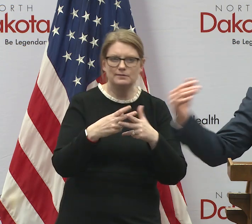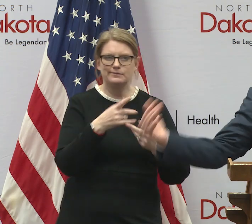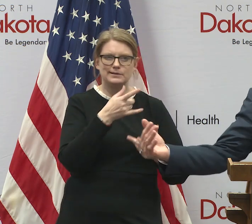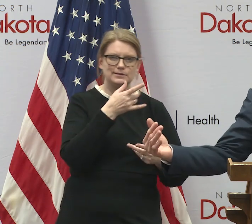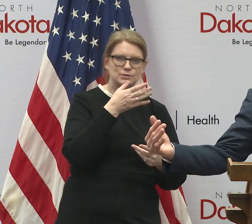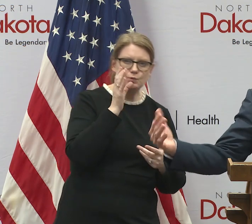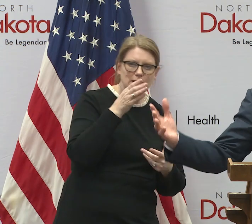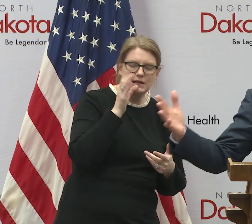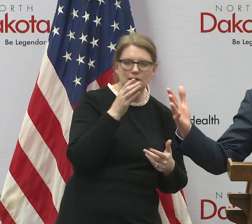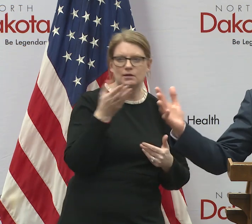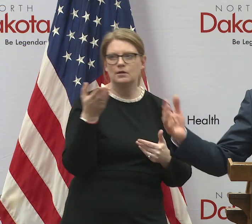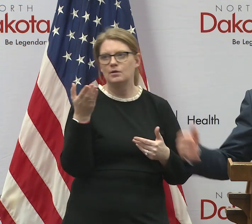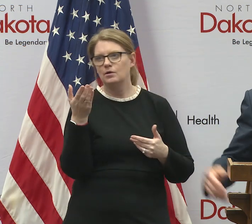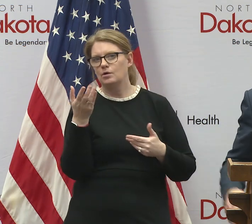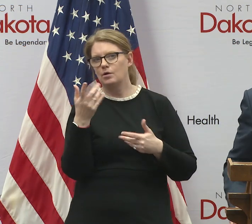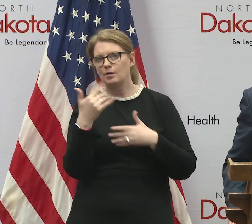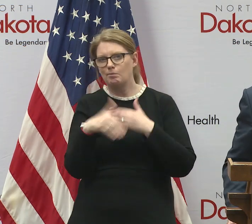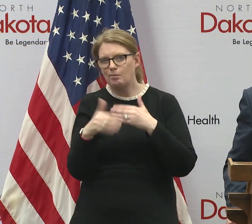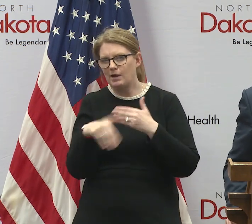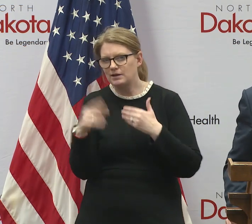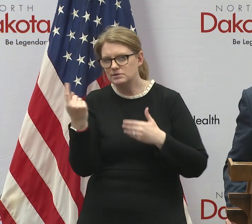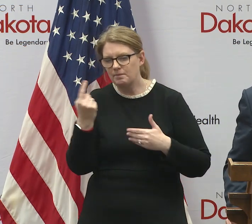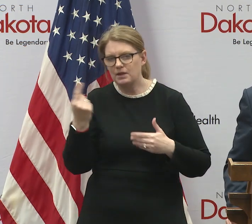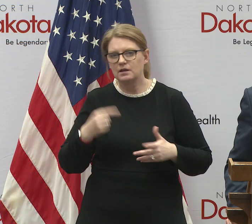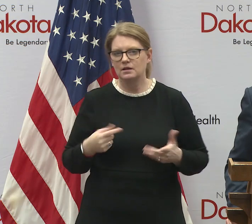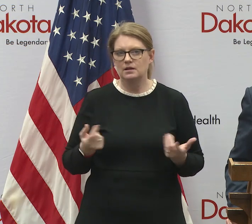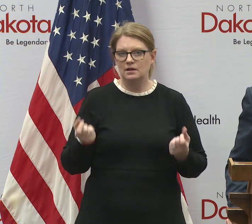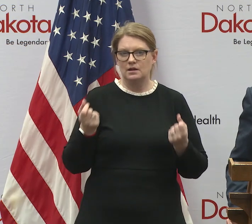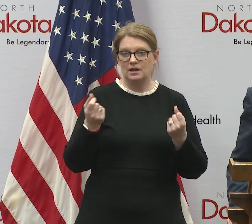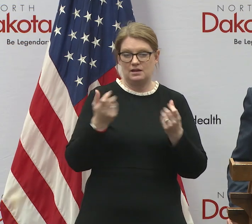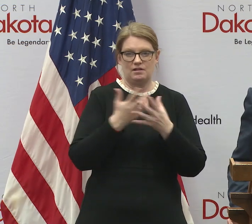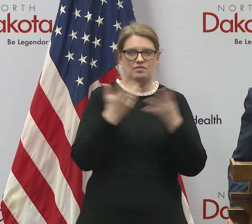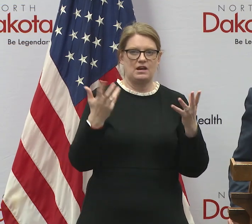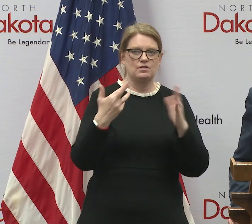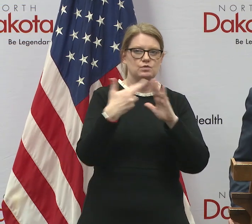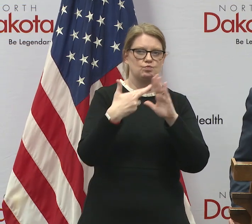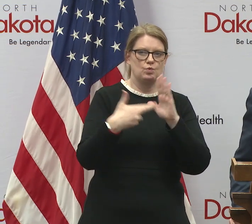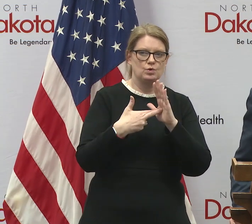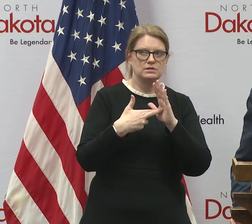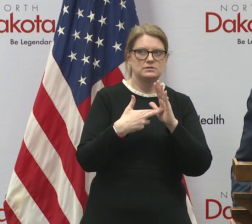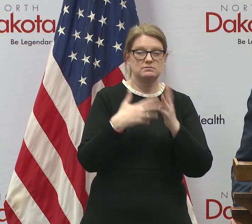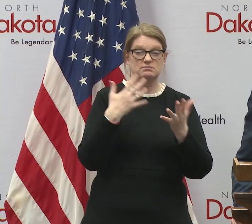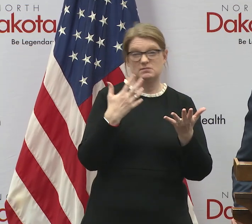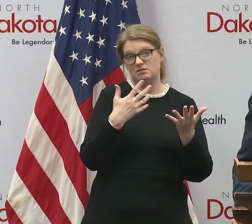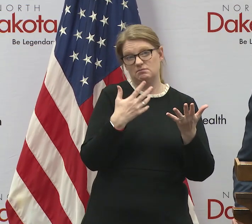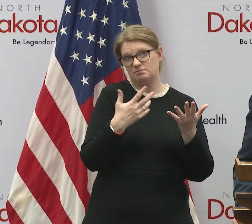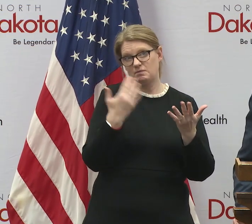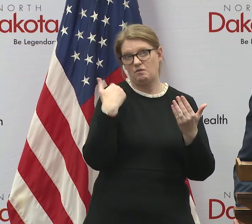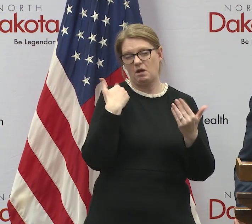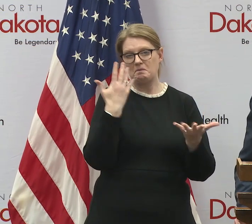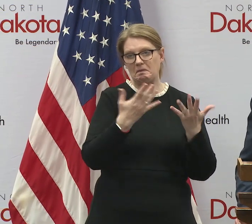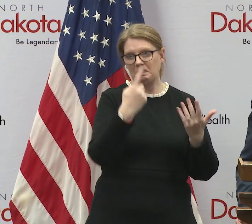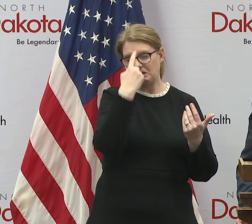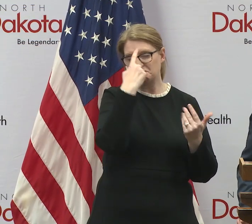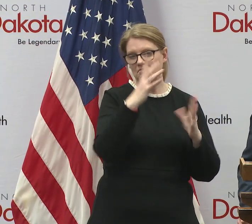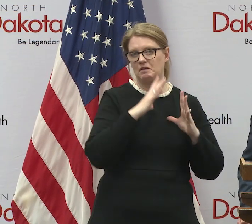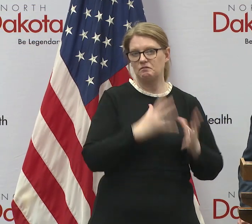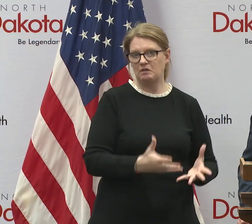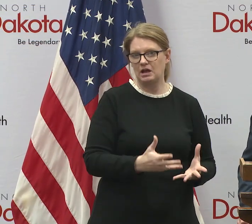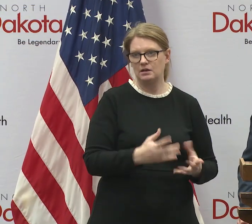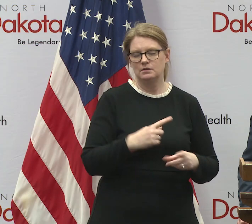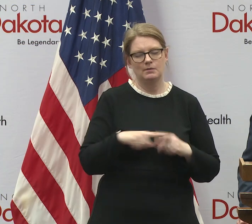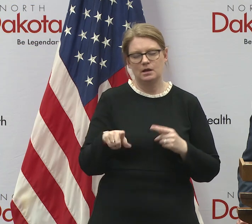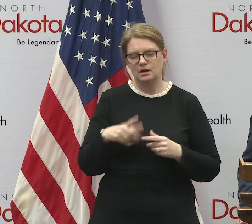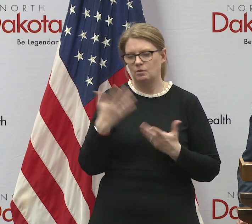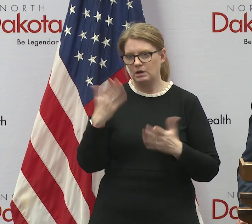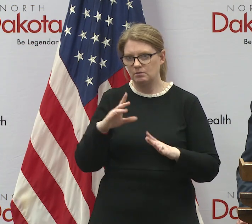drink or weight of a loaf of bread. And a bunch of those regulations may have made sense at one point in time, but we don't want someone coming into a